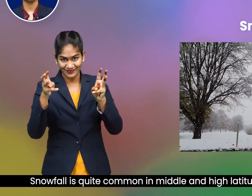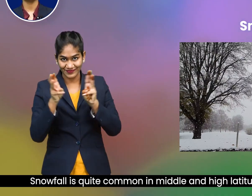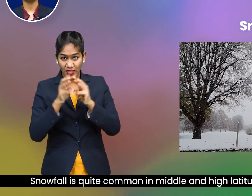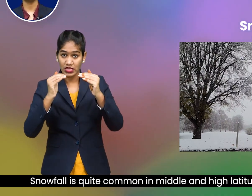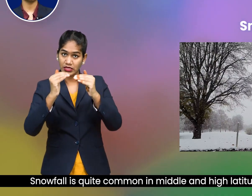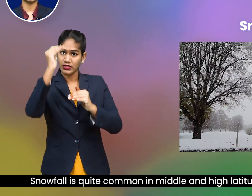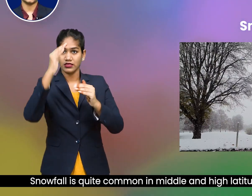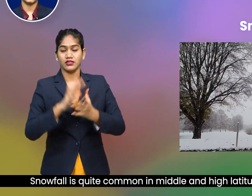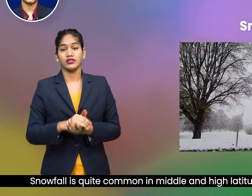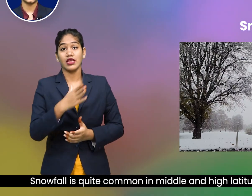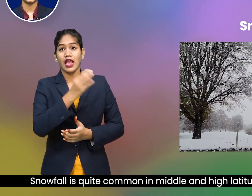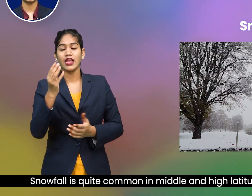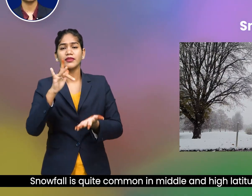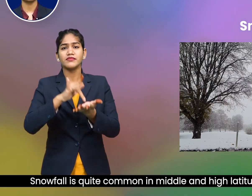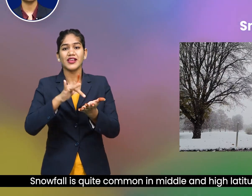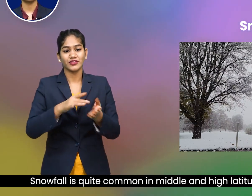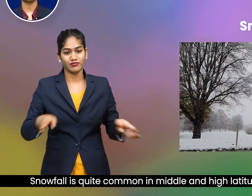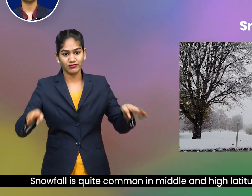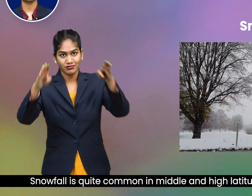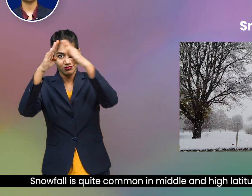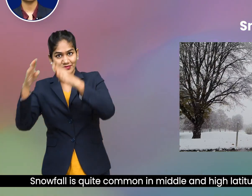and mountain regions.